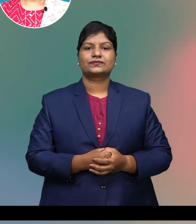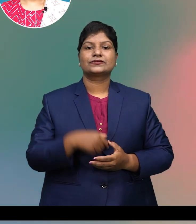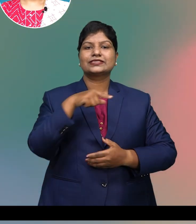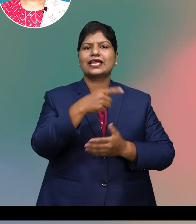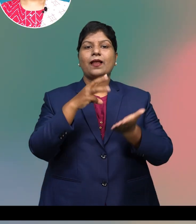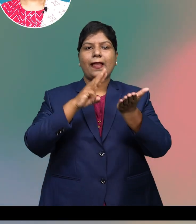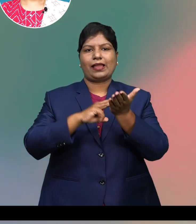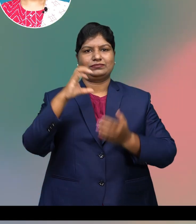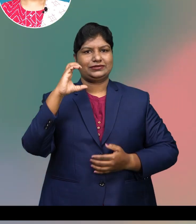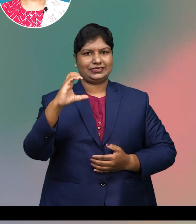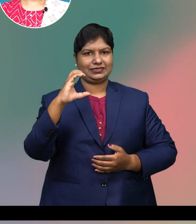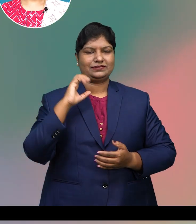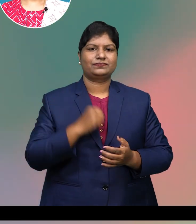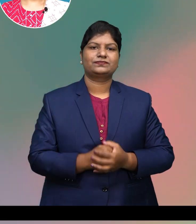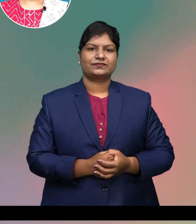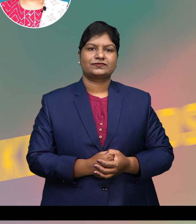menstruation.